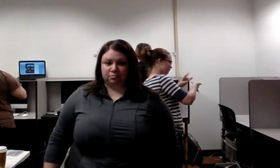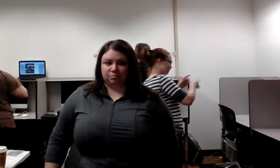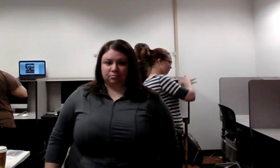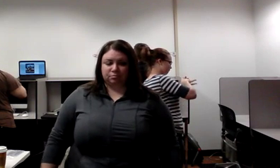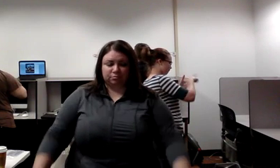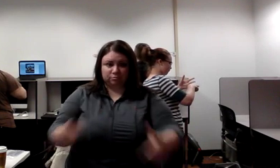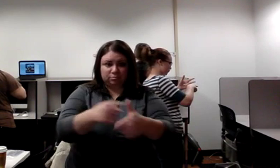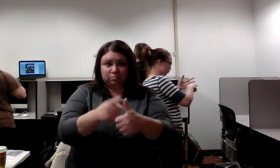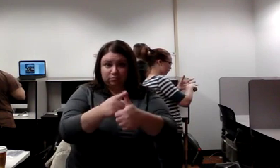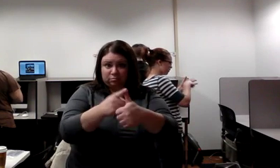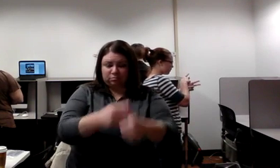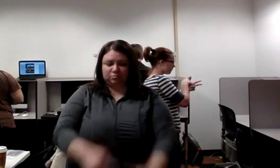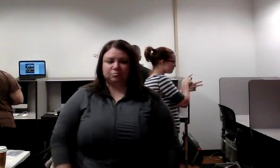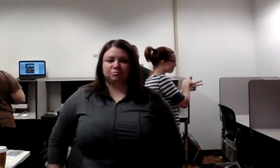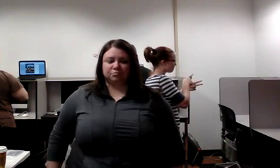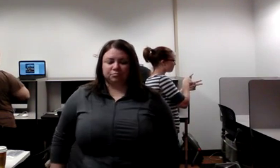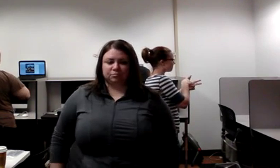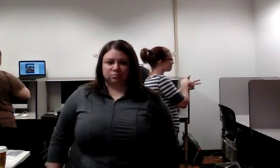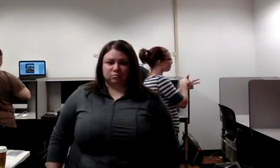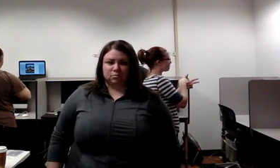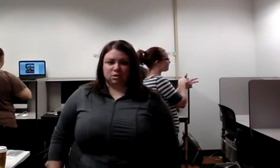first story is about connecting the dots.